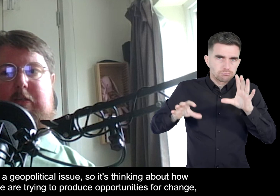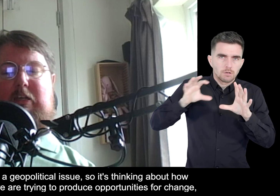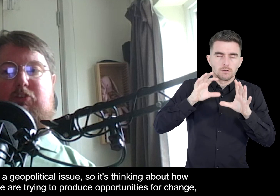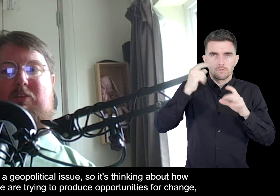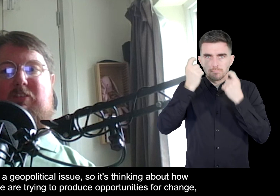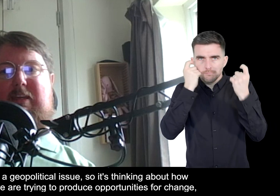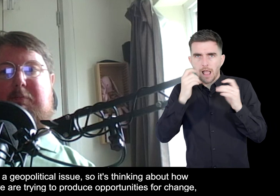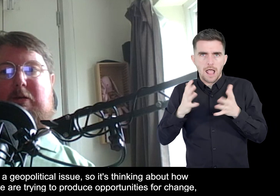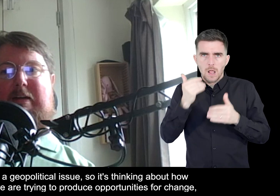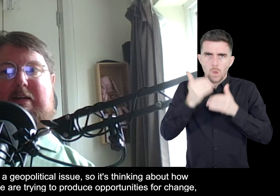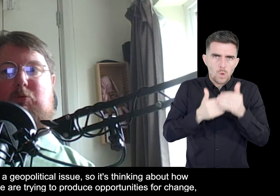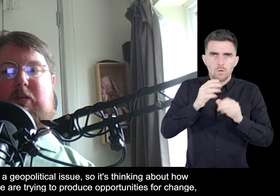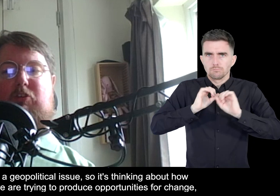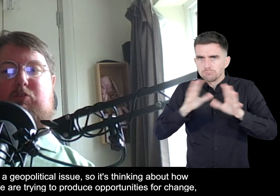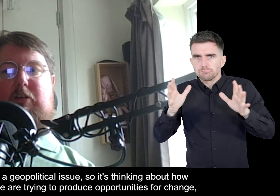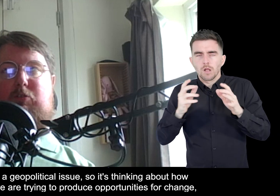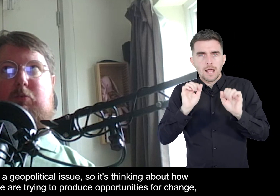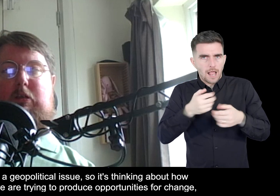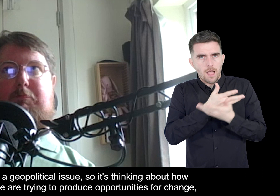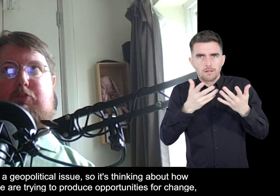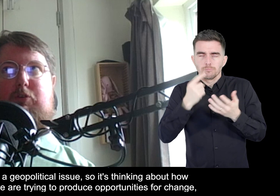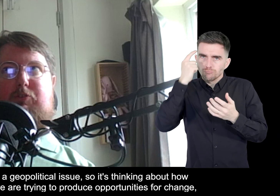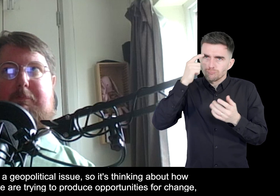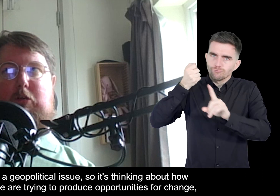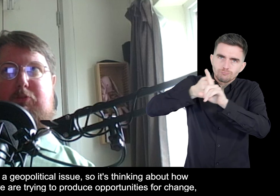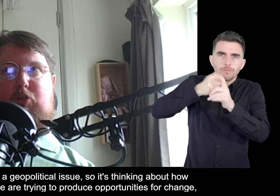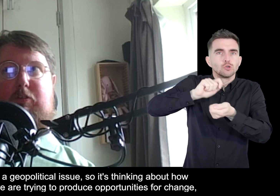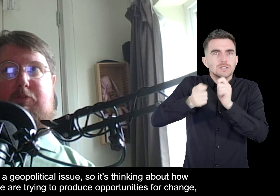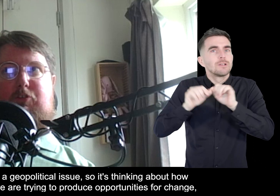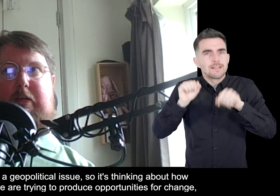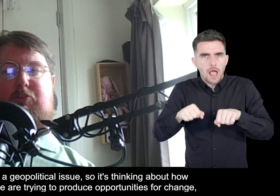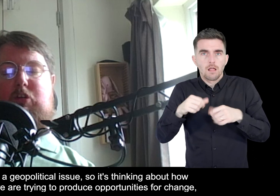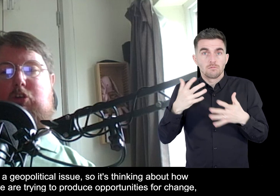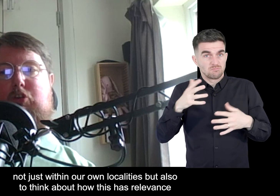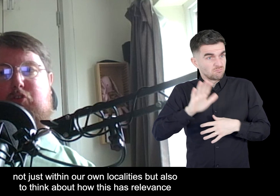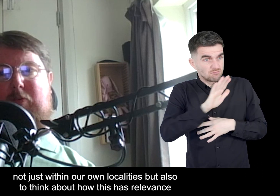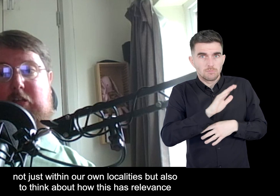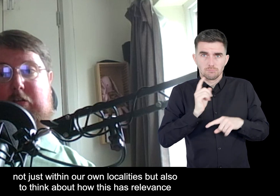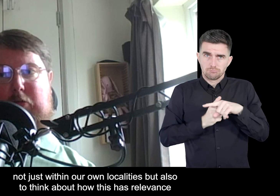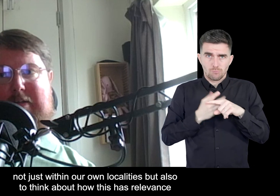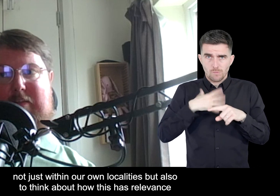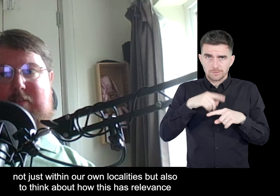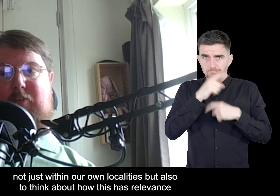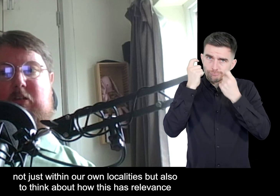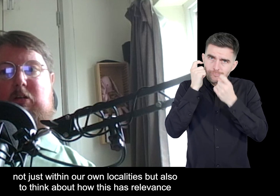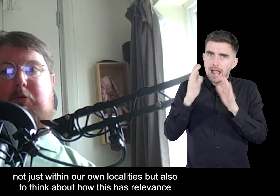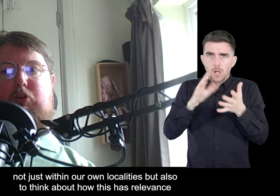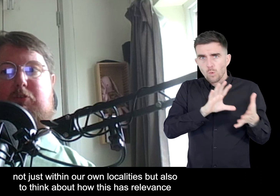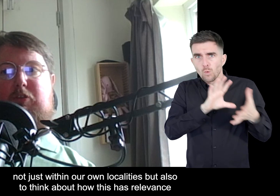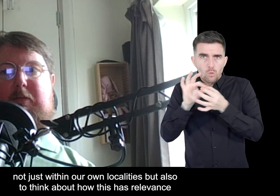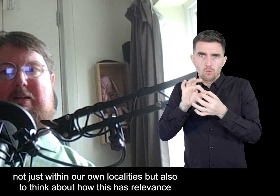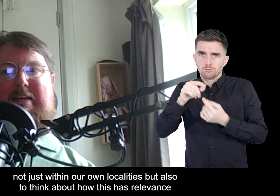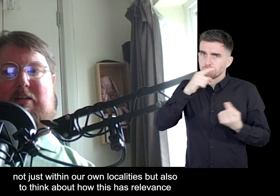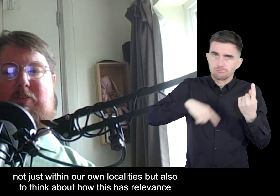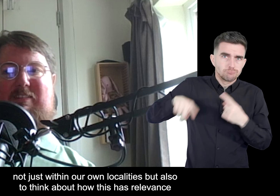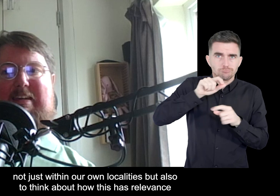issue. So it's thinking about how we are trying to produce opportunities for change, not just within our own localities, but also